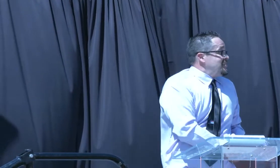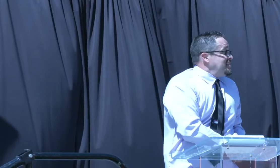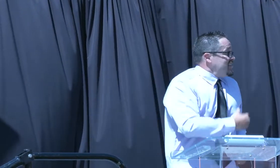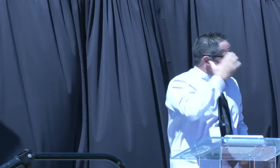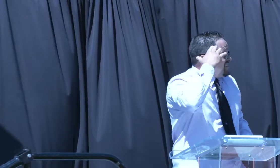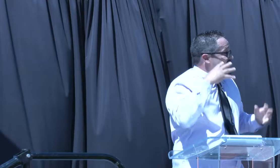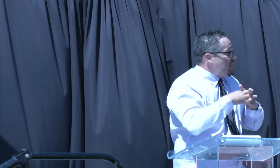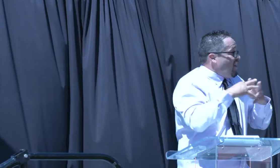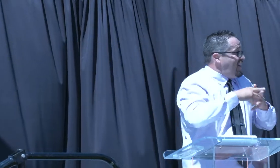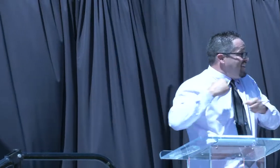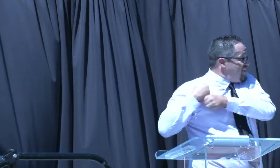And buckle up.